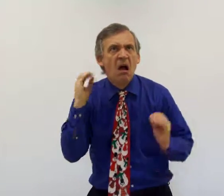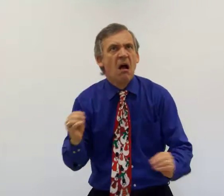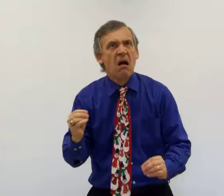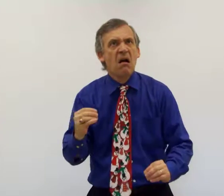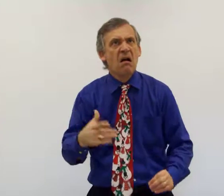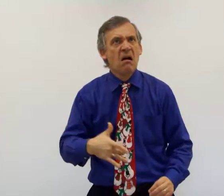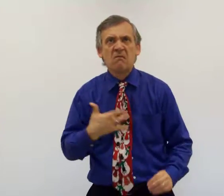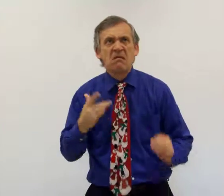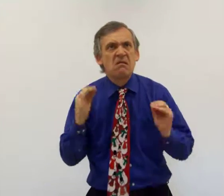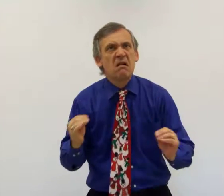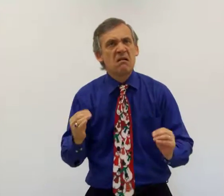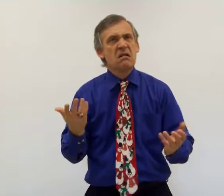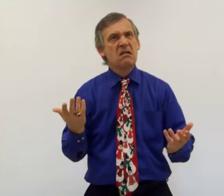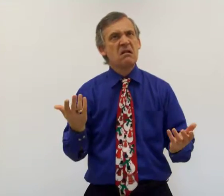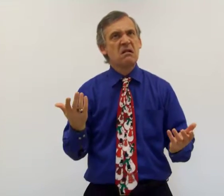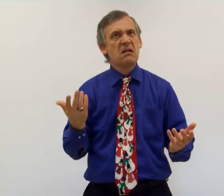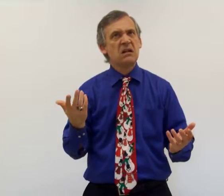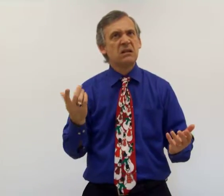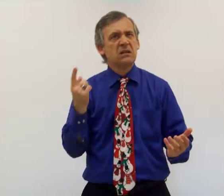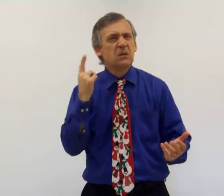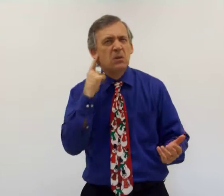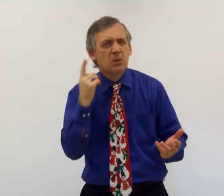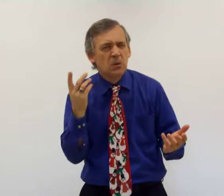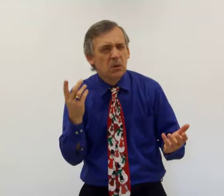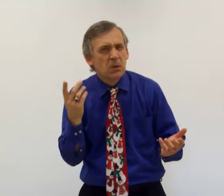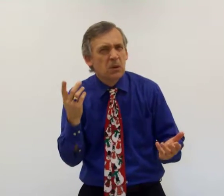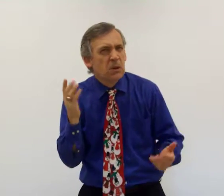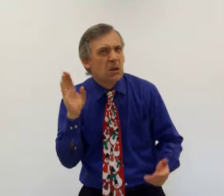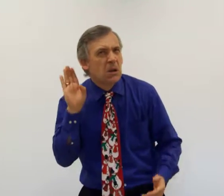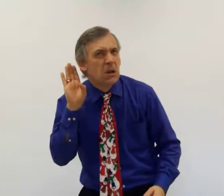For all he could hear, he was utterly alone.